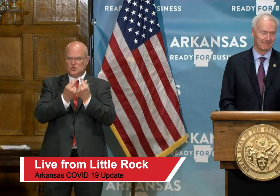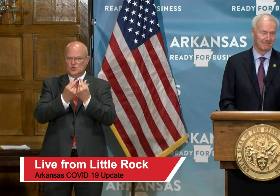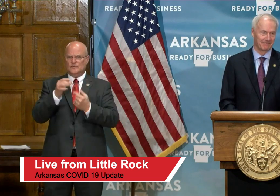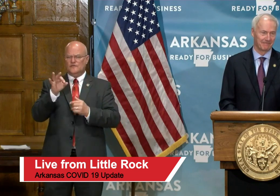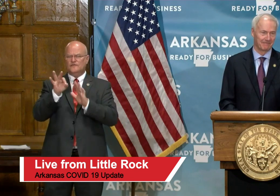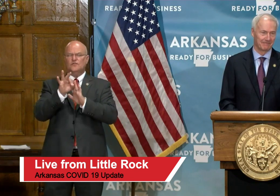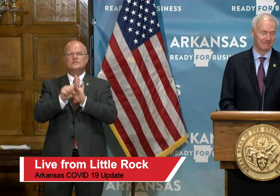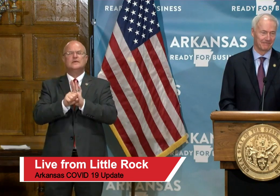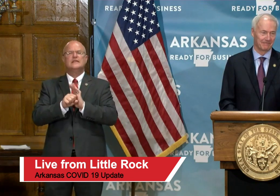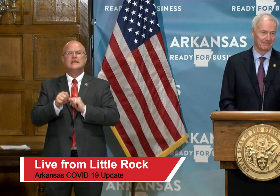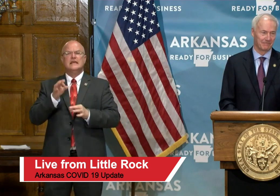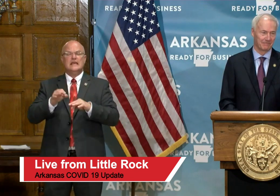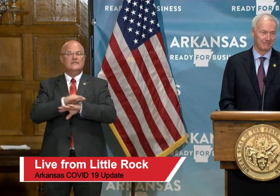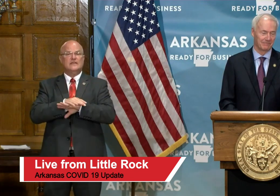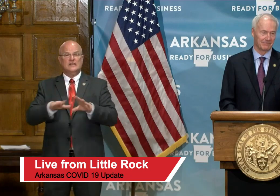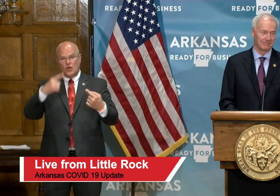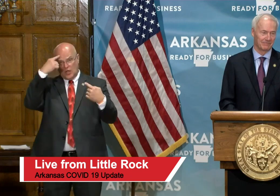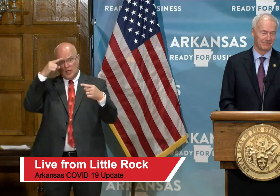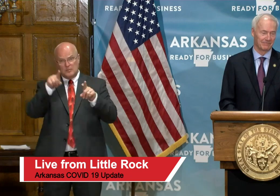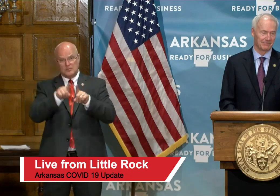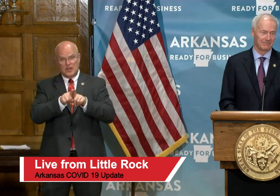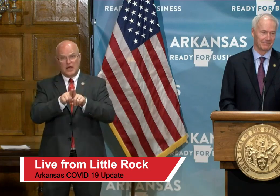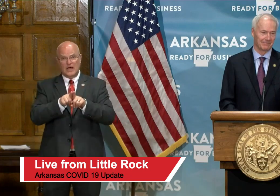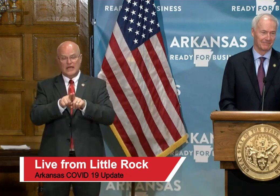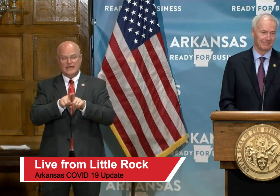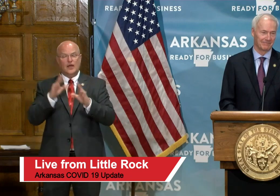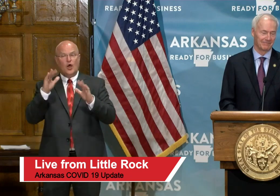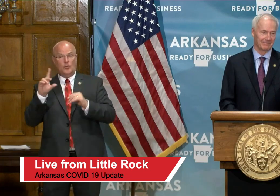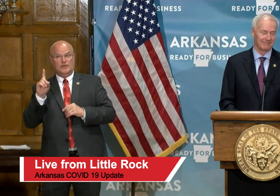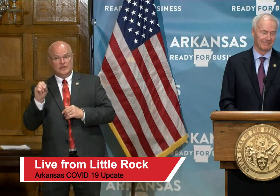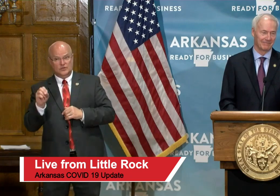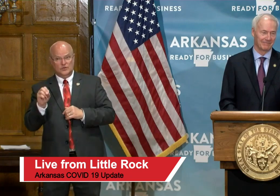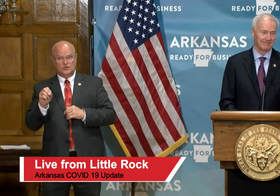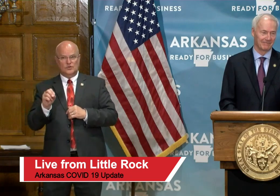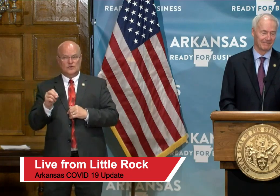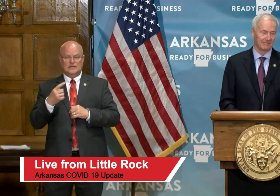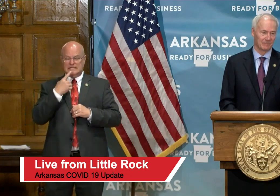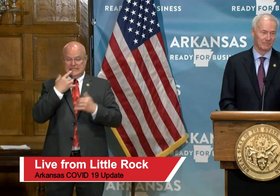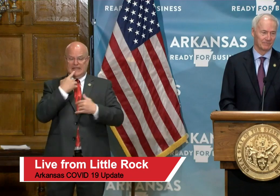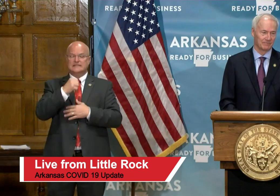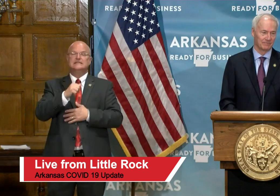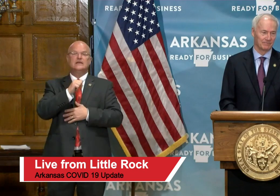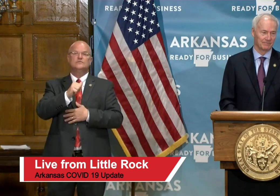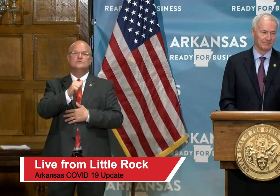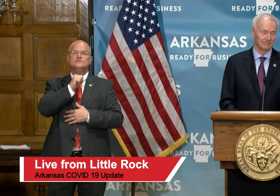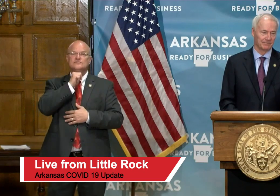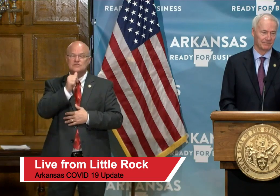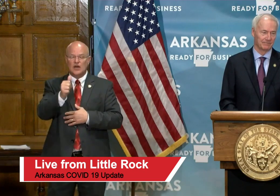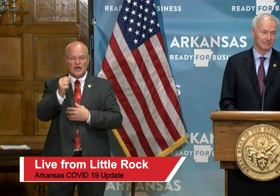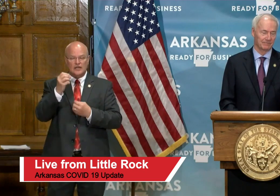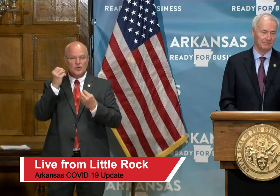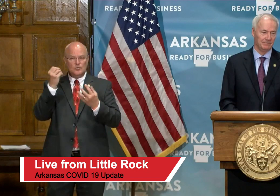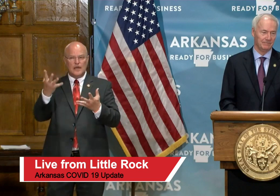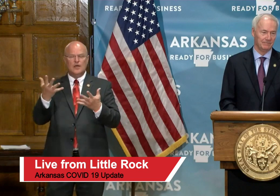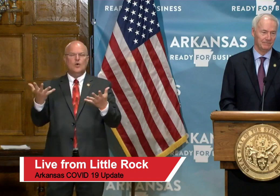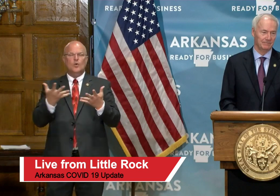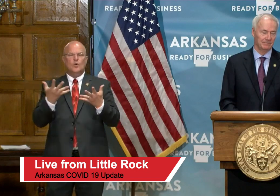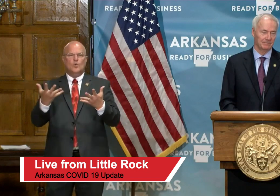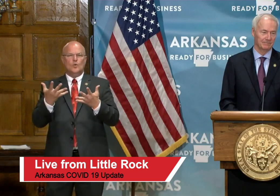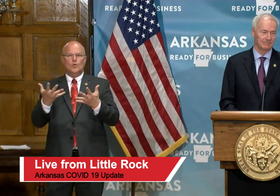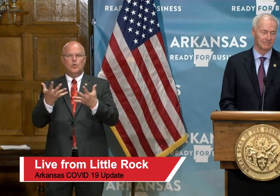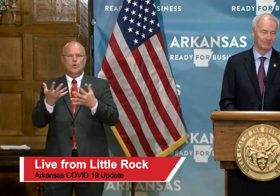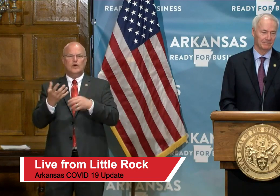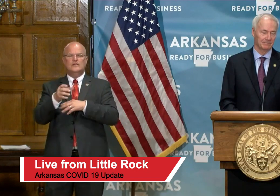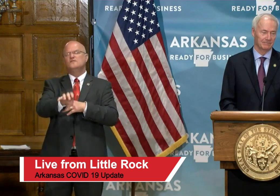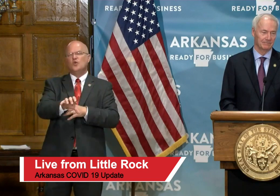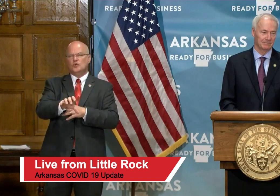question for you would be, if they don't comply, as you're hoping that they do, even though today they have said they will not, what kind of enforcement would be done?